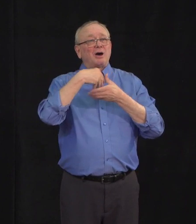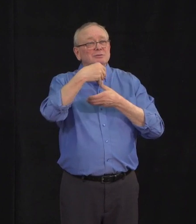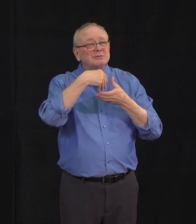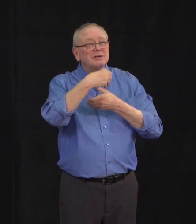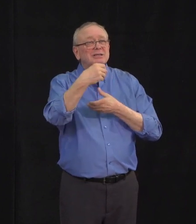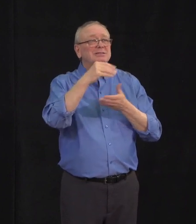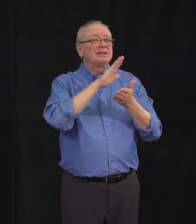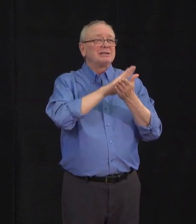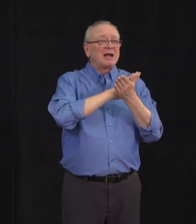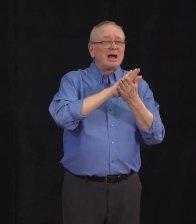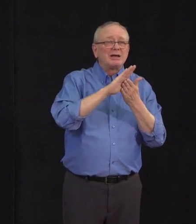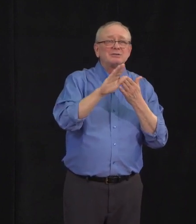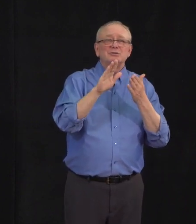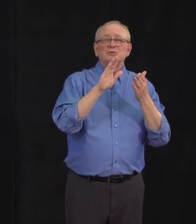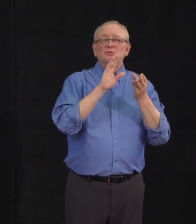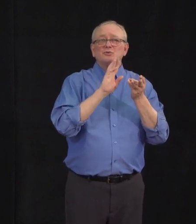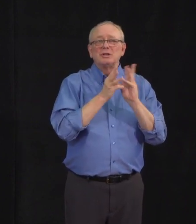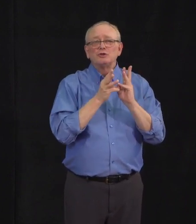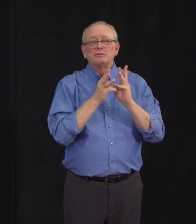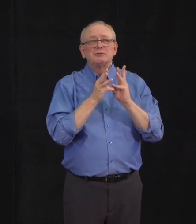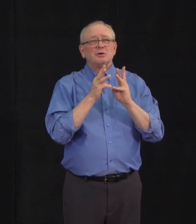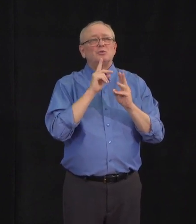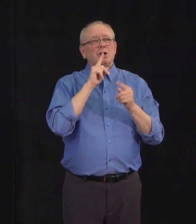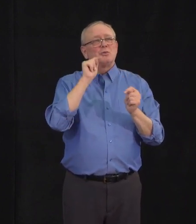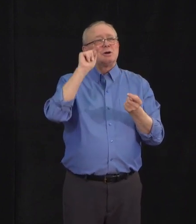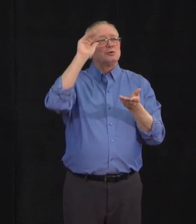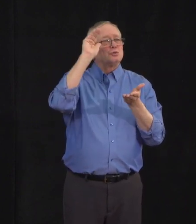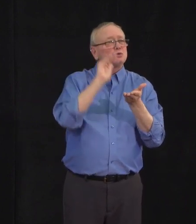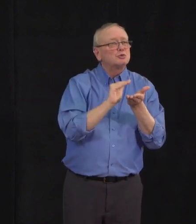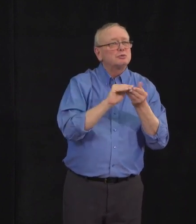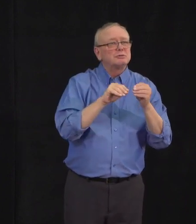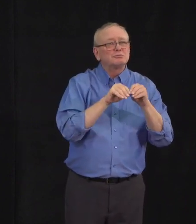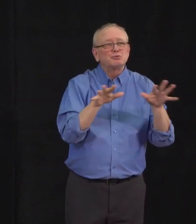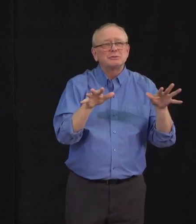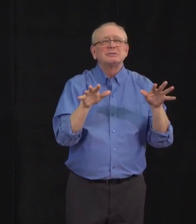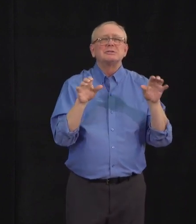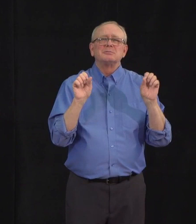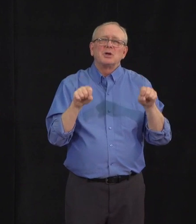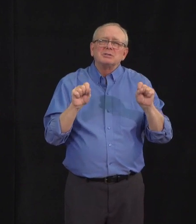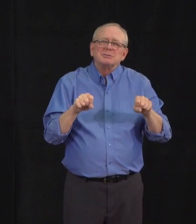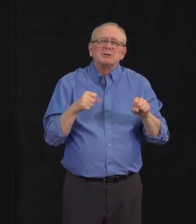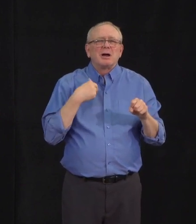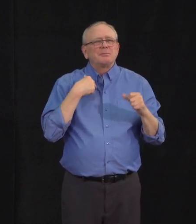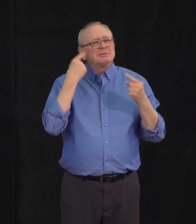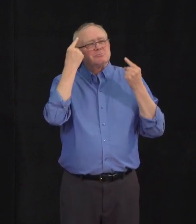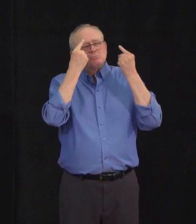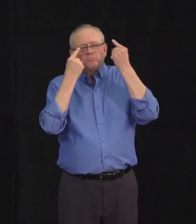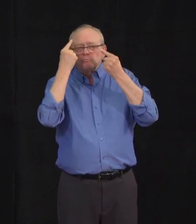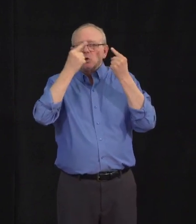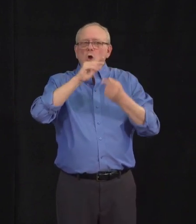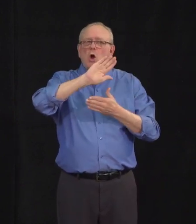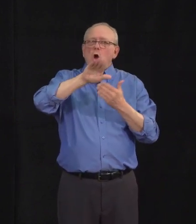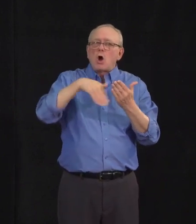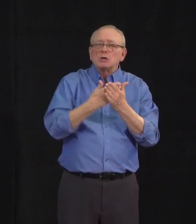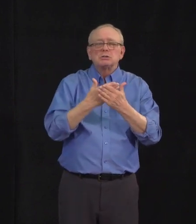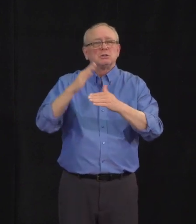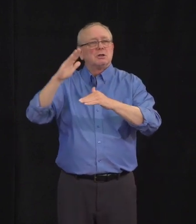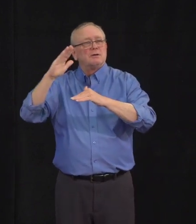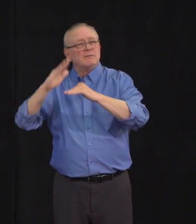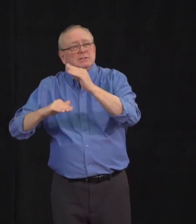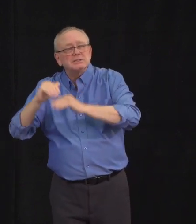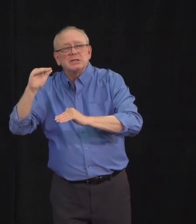those considerations of the facility's ability to support that are taken into account. Excellent. Operator, could you put through our final